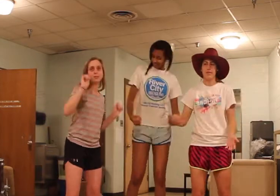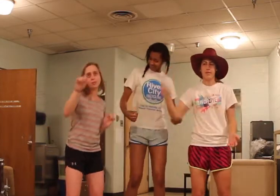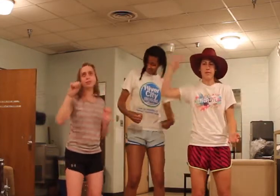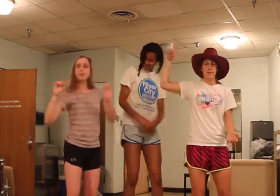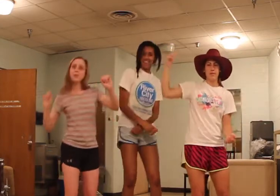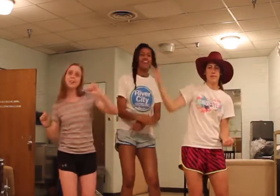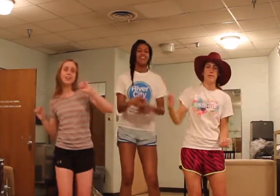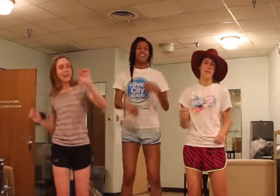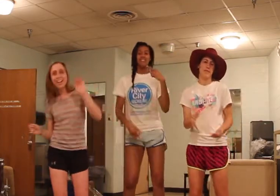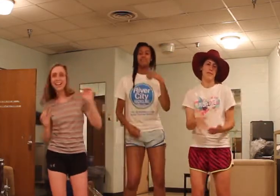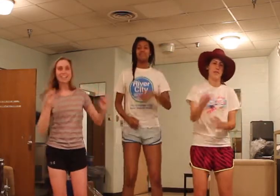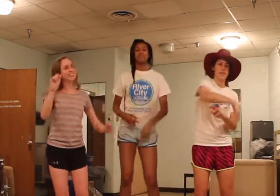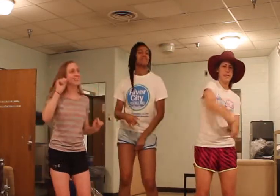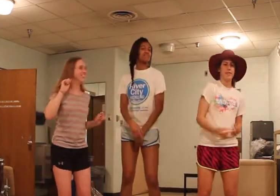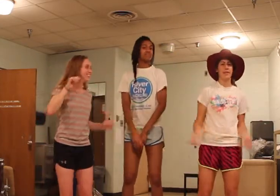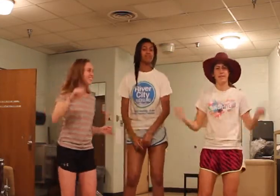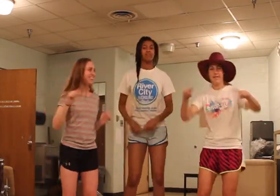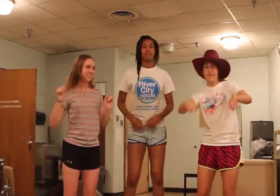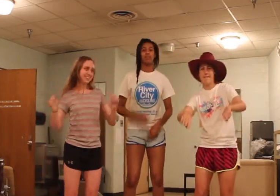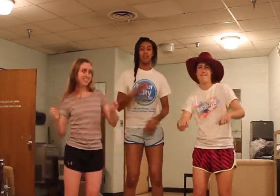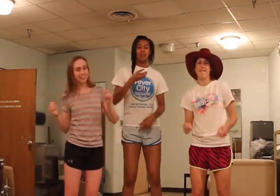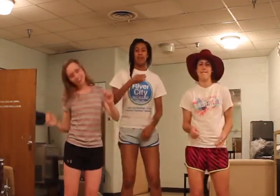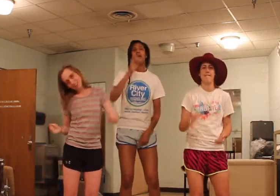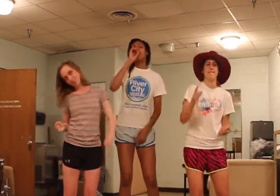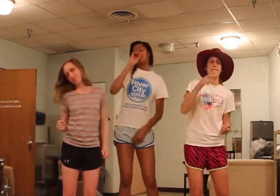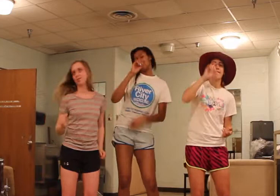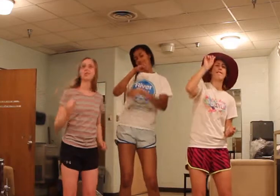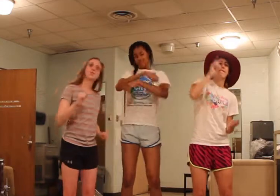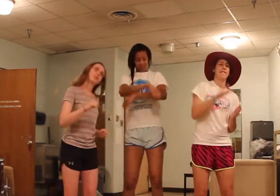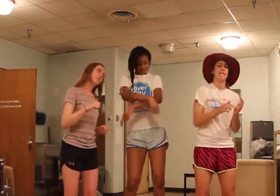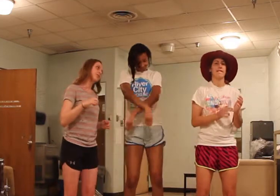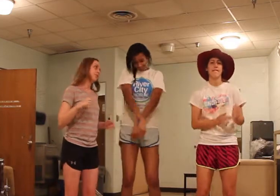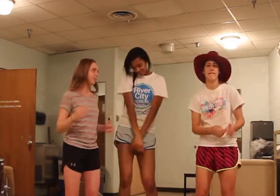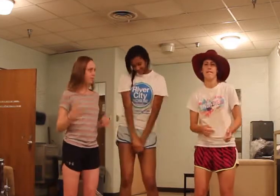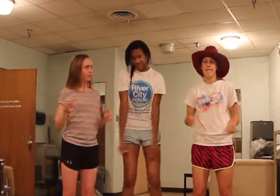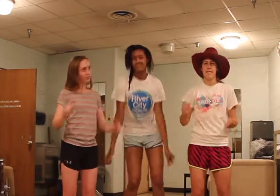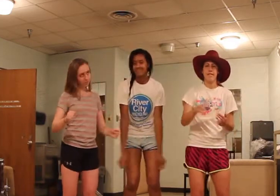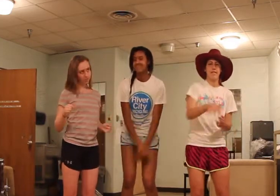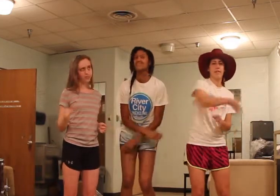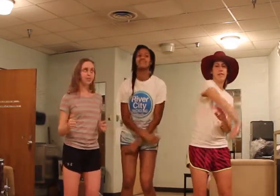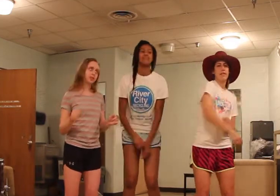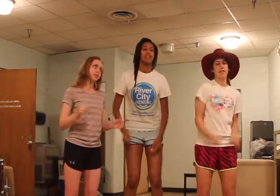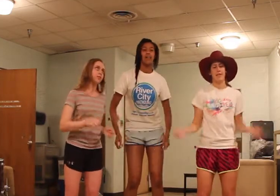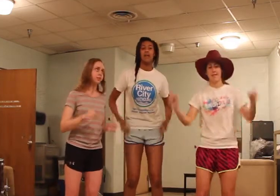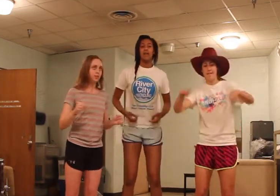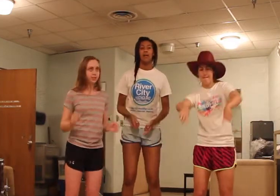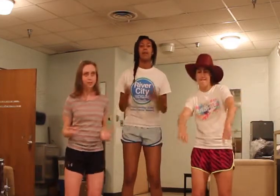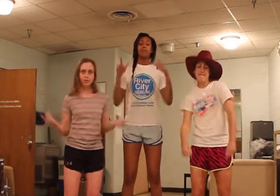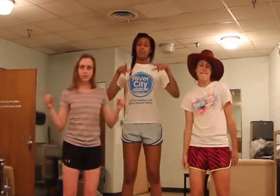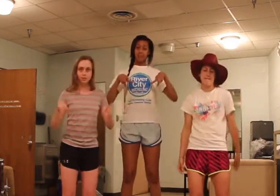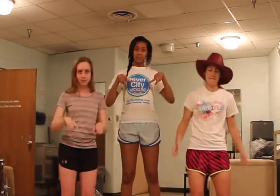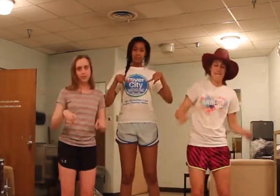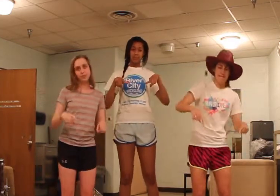round and round End of the night it's going down One more shot, another grand End of the night it's going down It's going down,